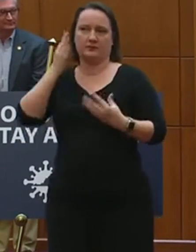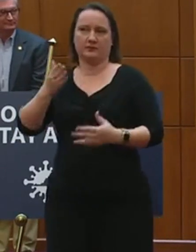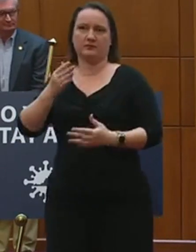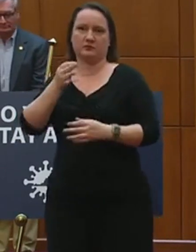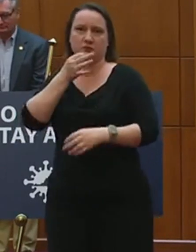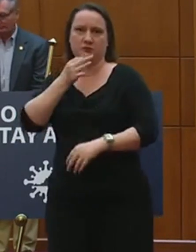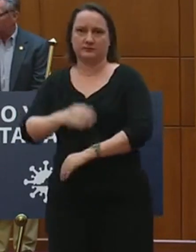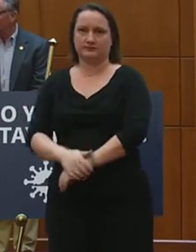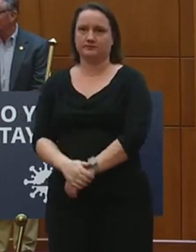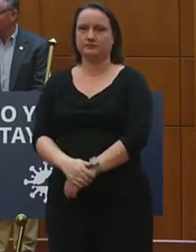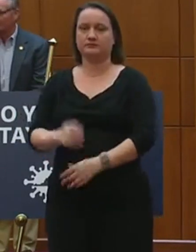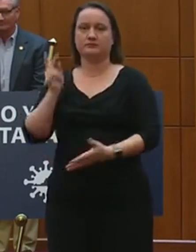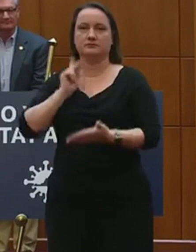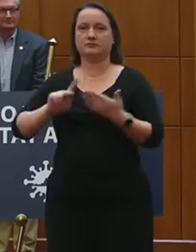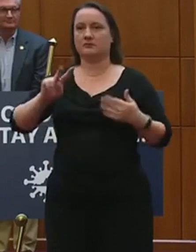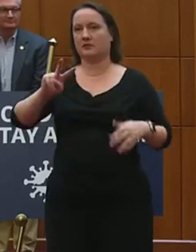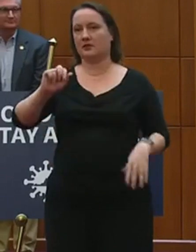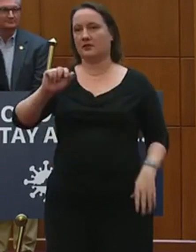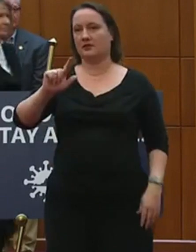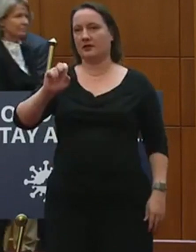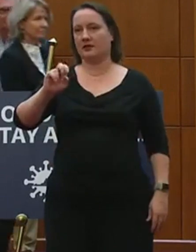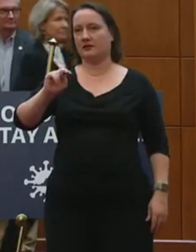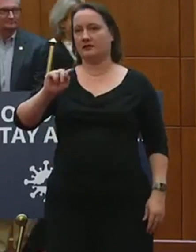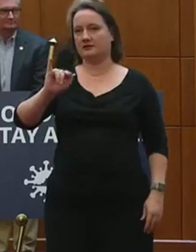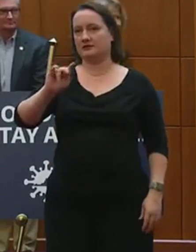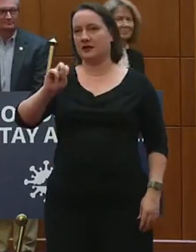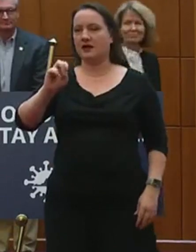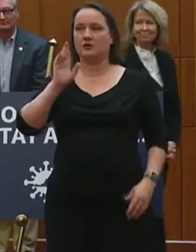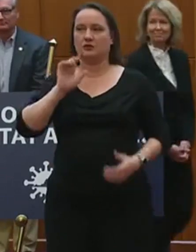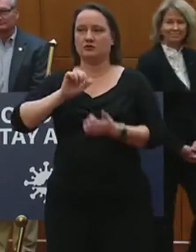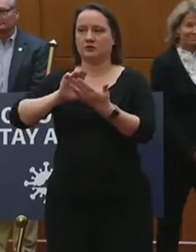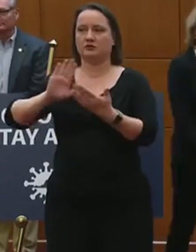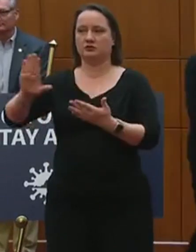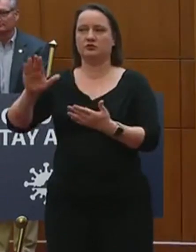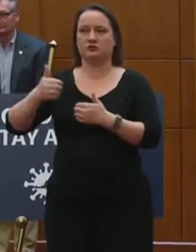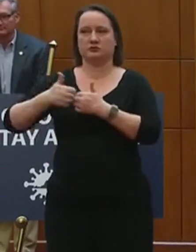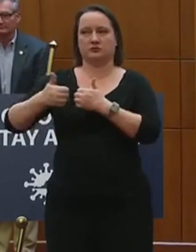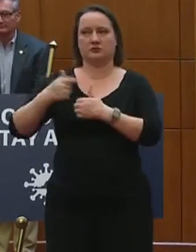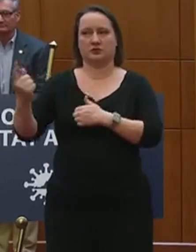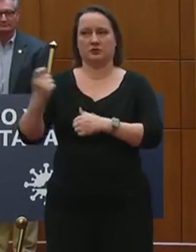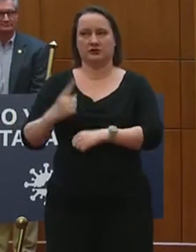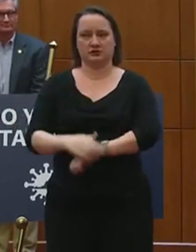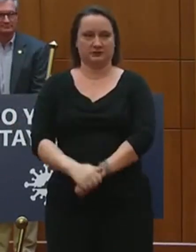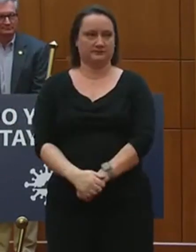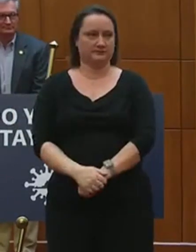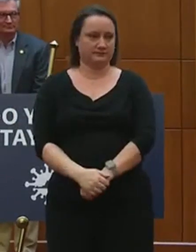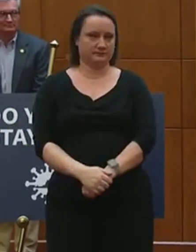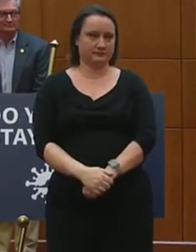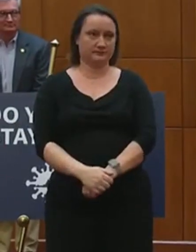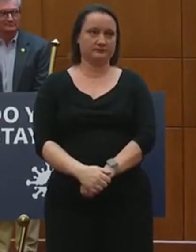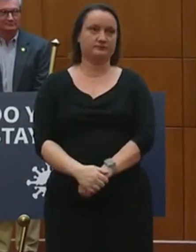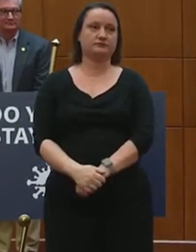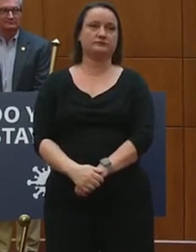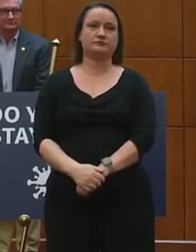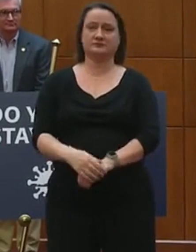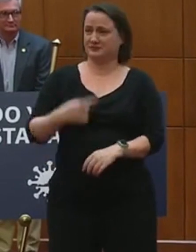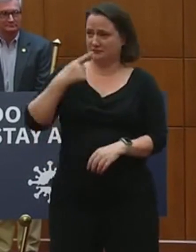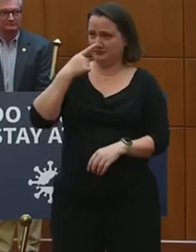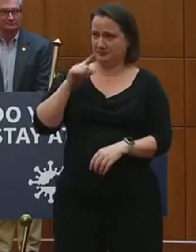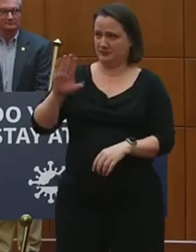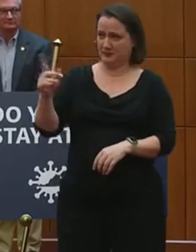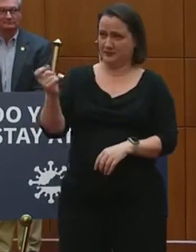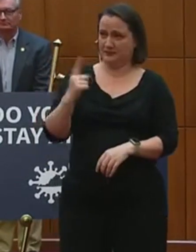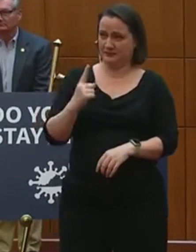Secretary Valentine will address your transportation questions. Thank you, Shane. Of course. Would you mind sharing